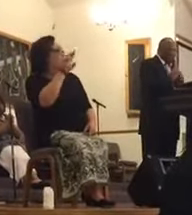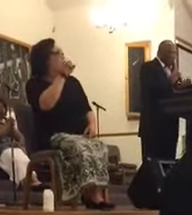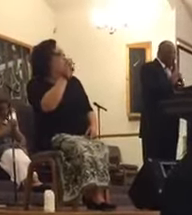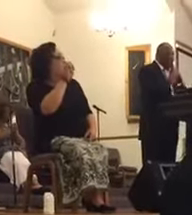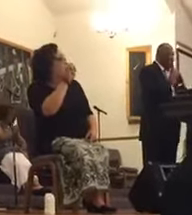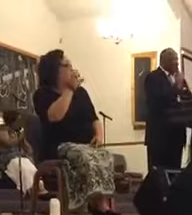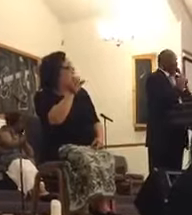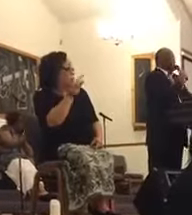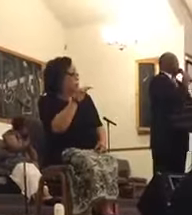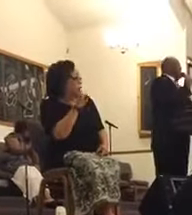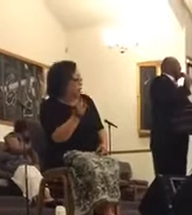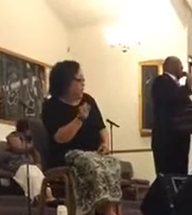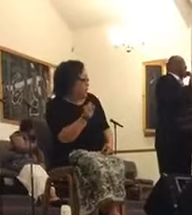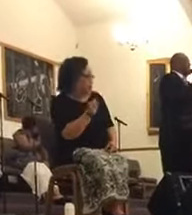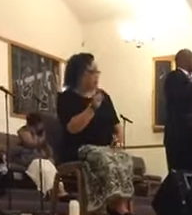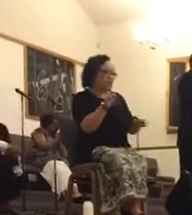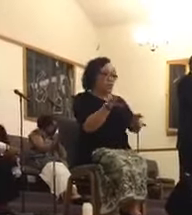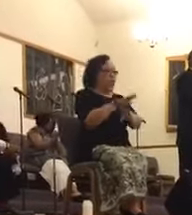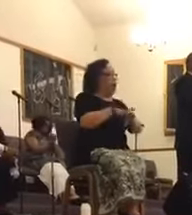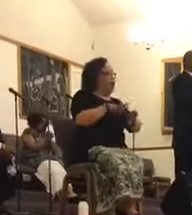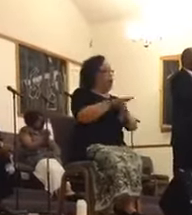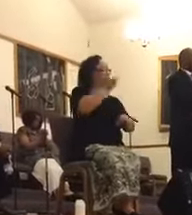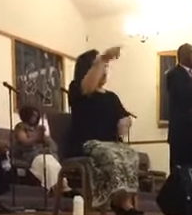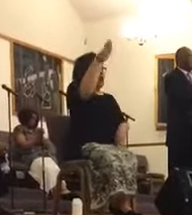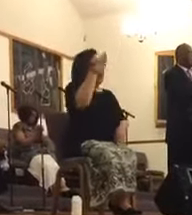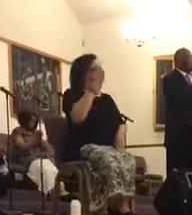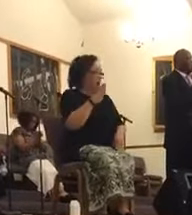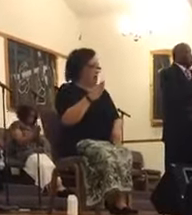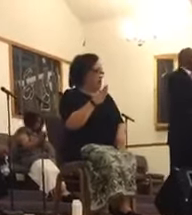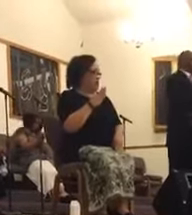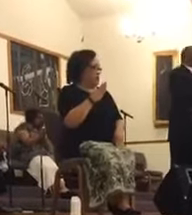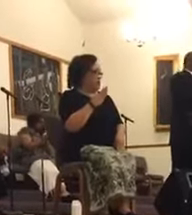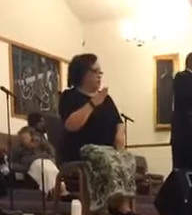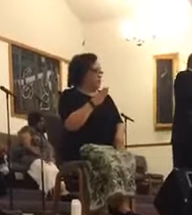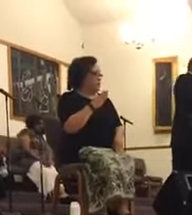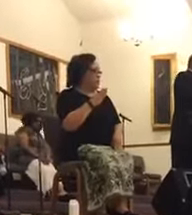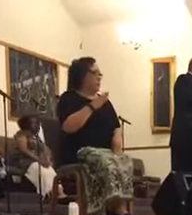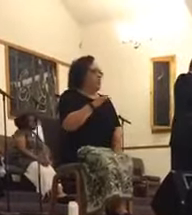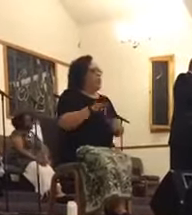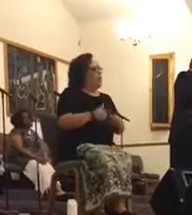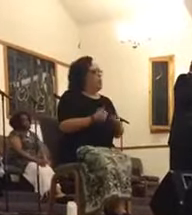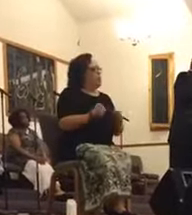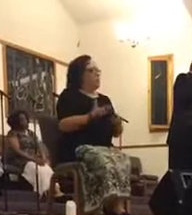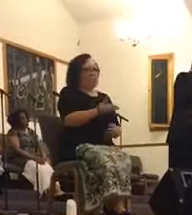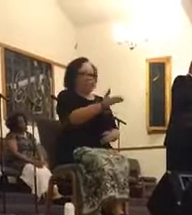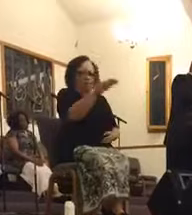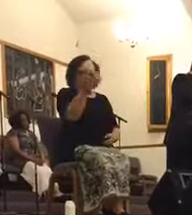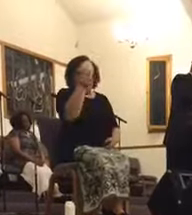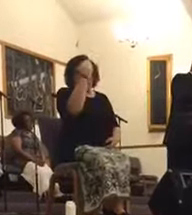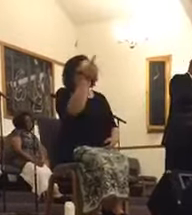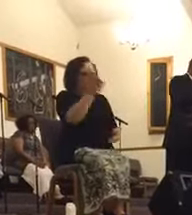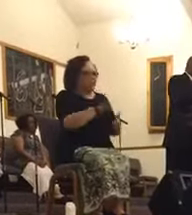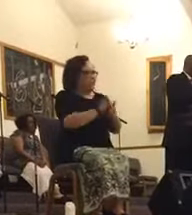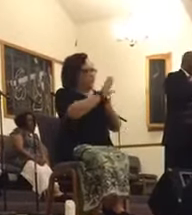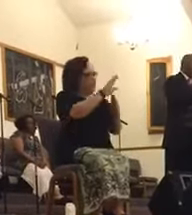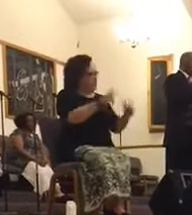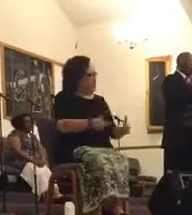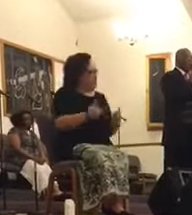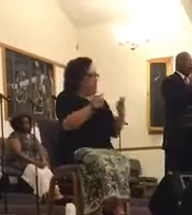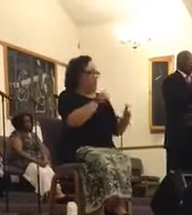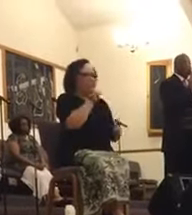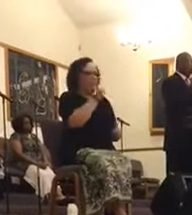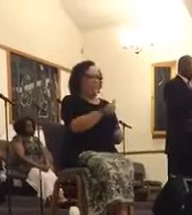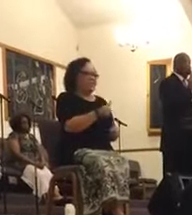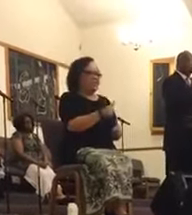life. How many now know tonight that your life does not belong to you? But you